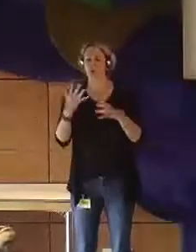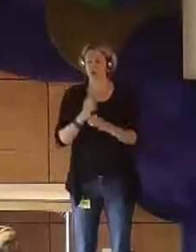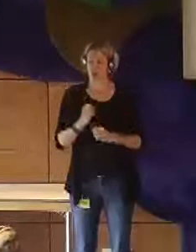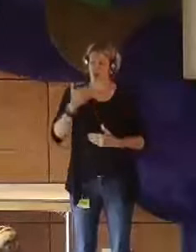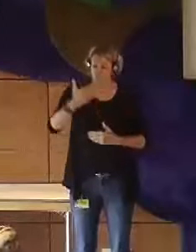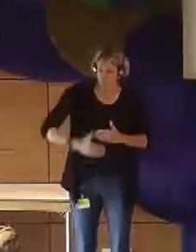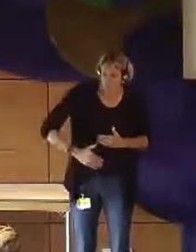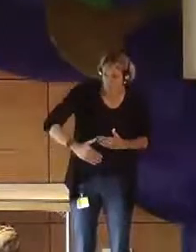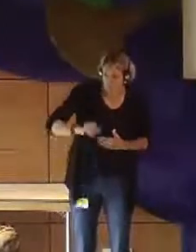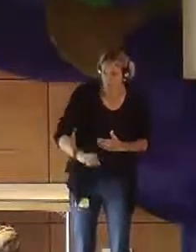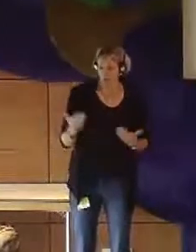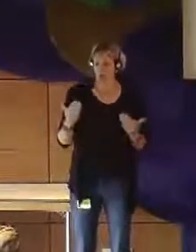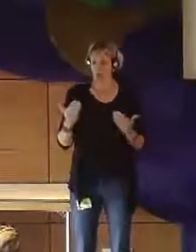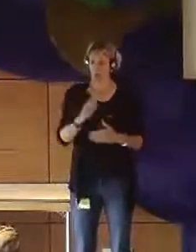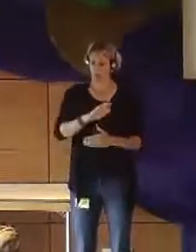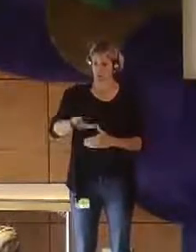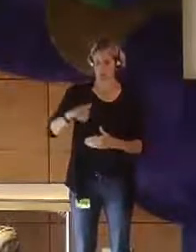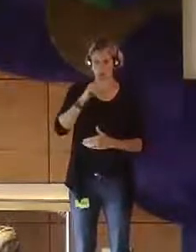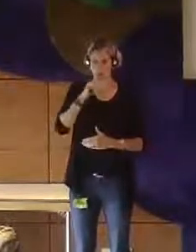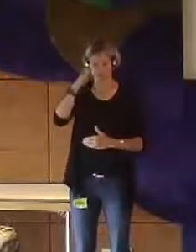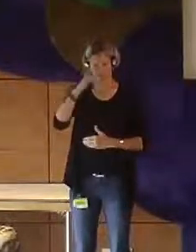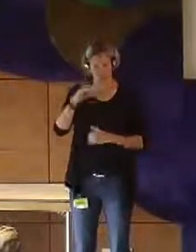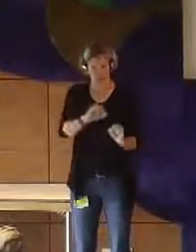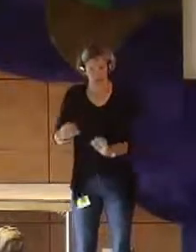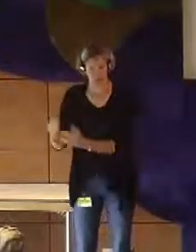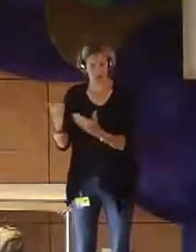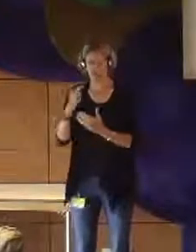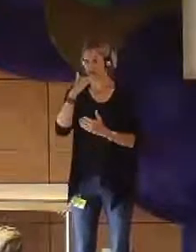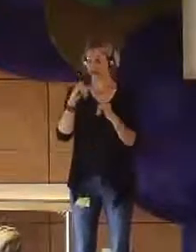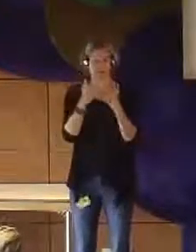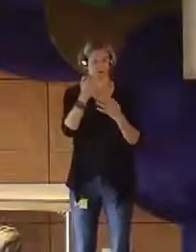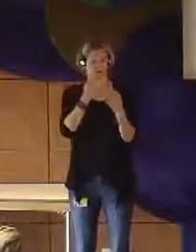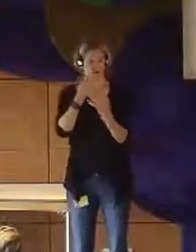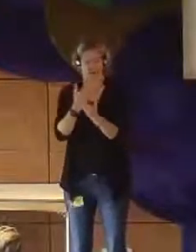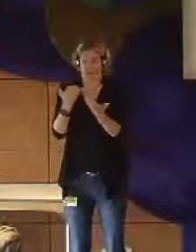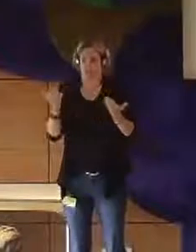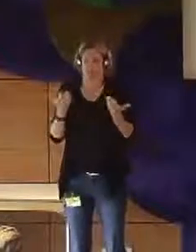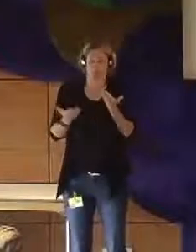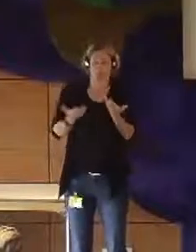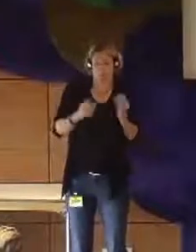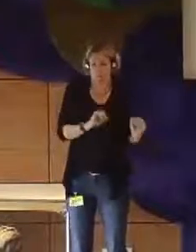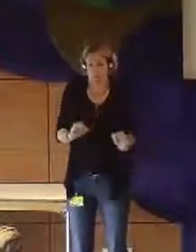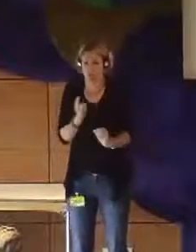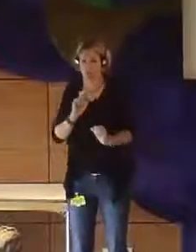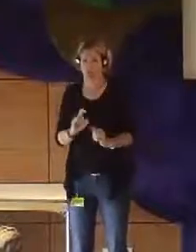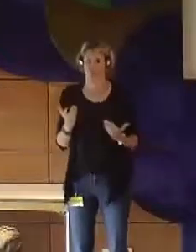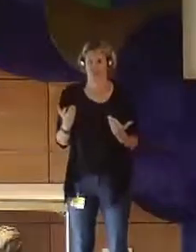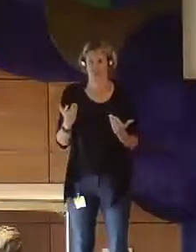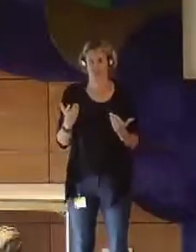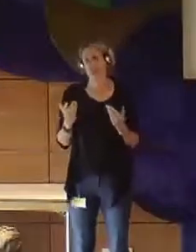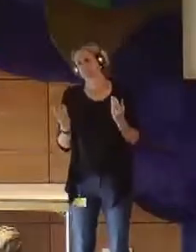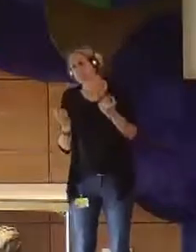patients who are we're having discussions with many parents about fertility, and we're also having discussions